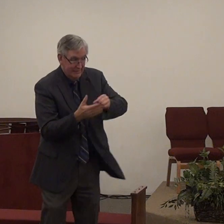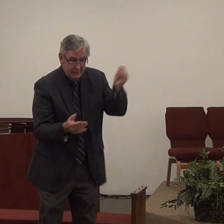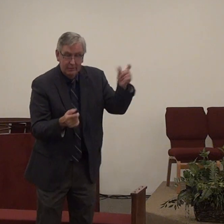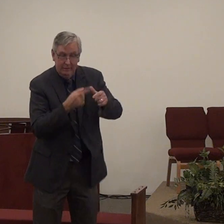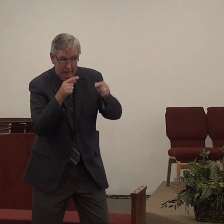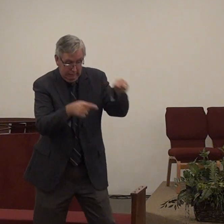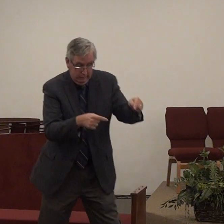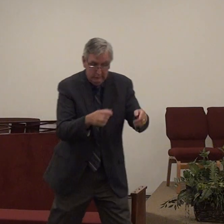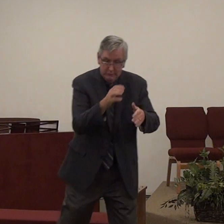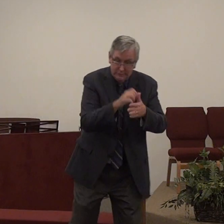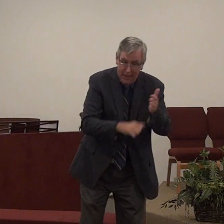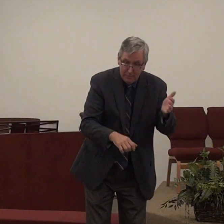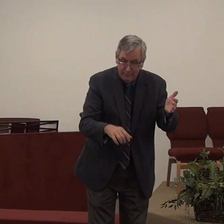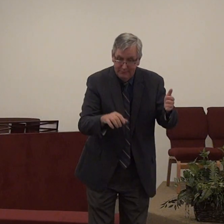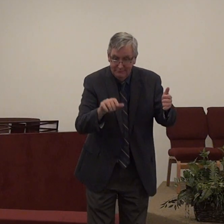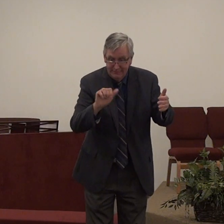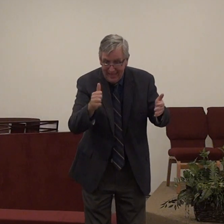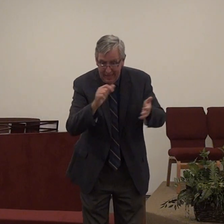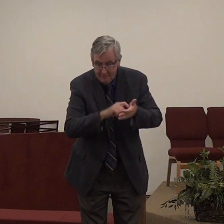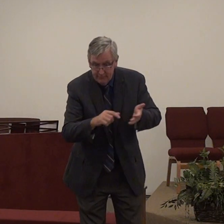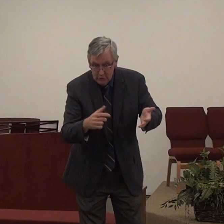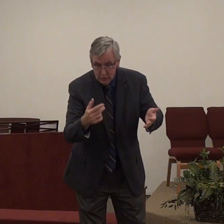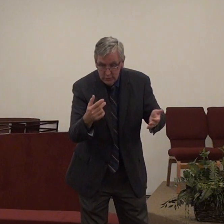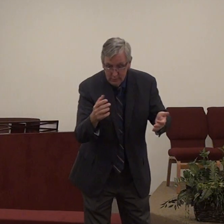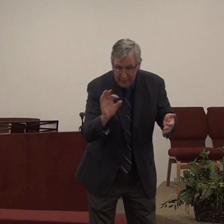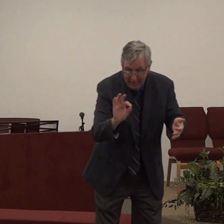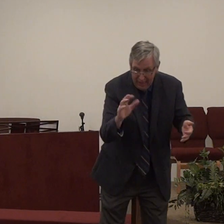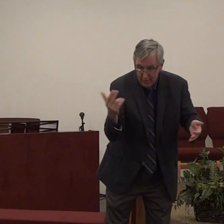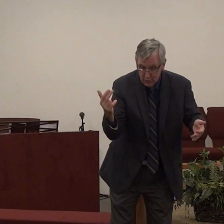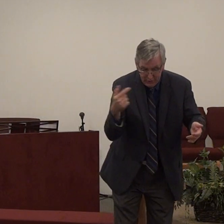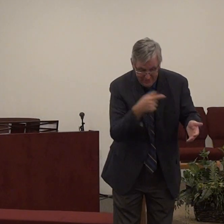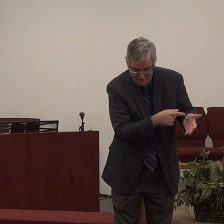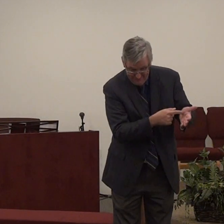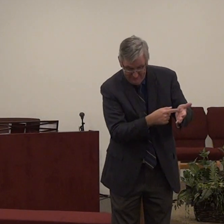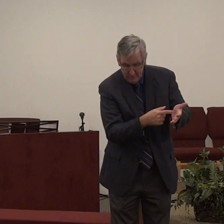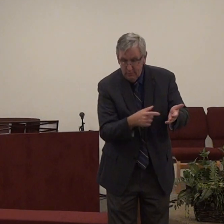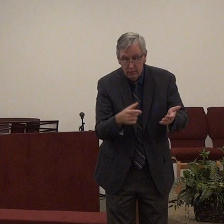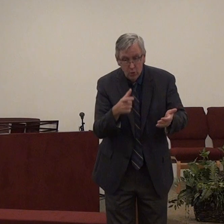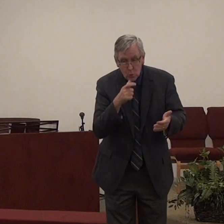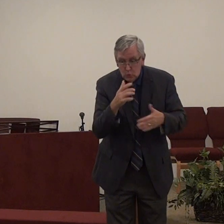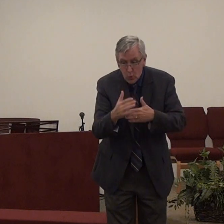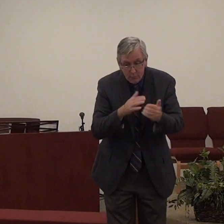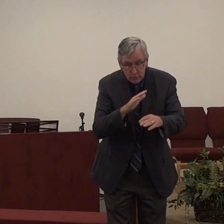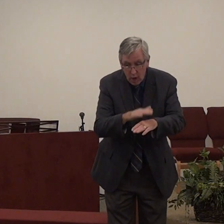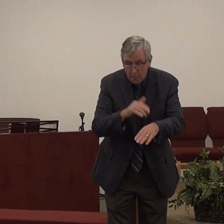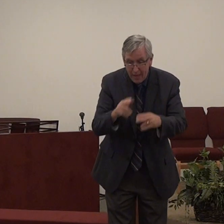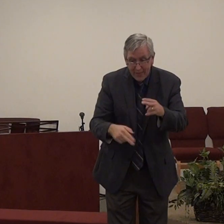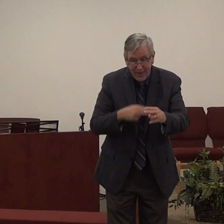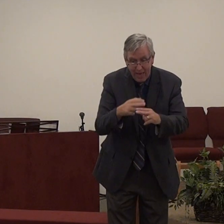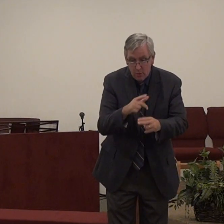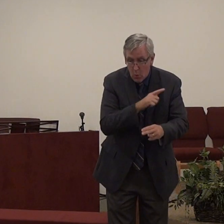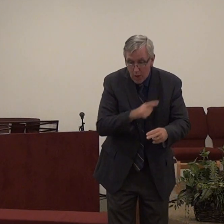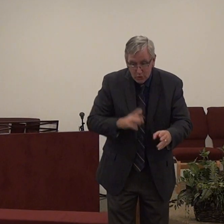book and he shared the gospel with her. And then he came to Romans 10, verses 9 through 13 and said,